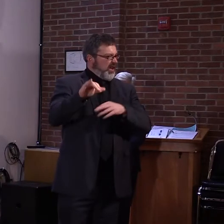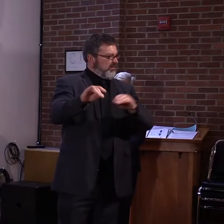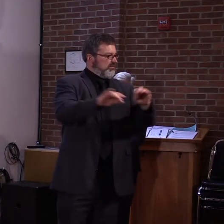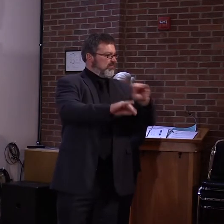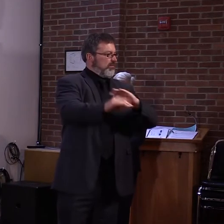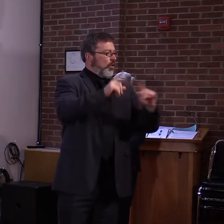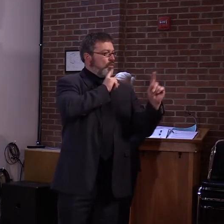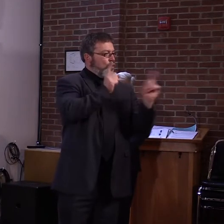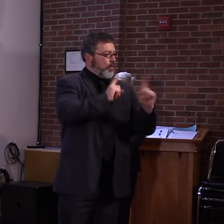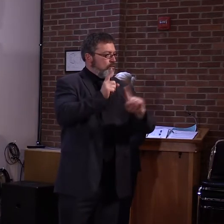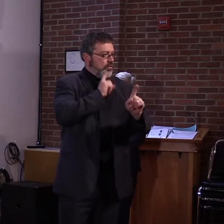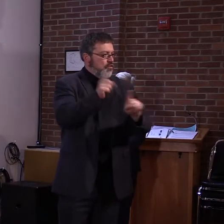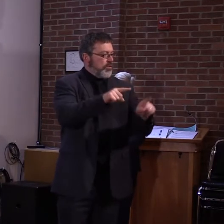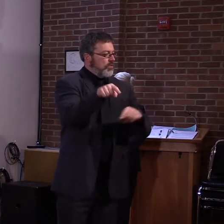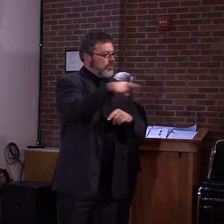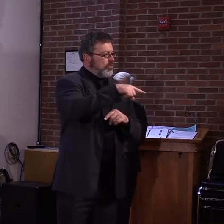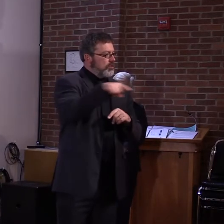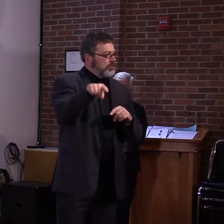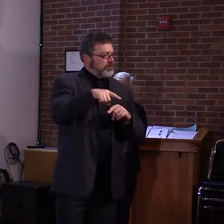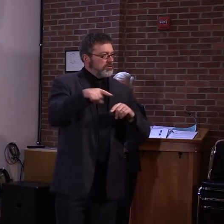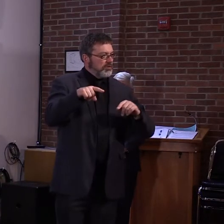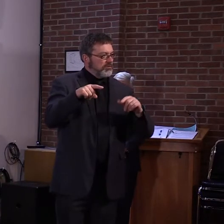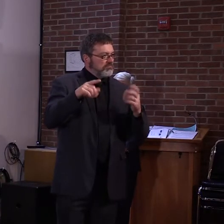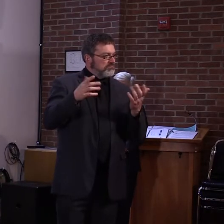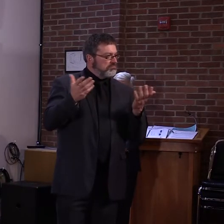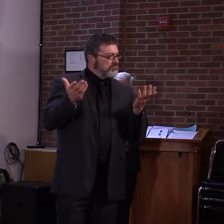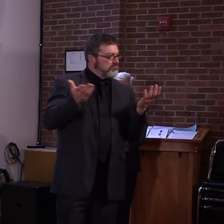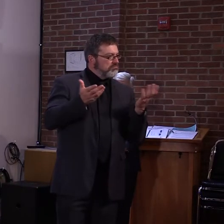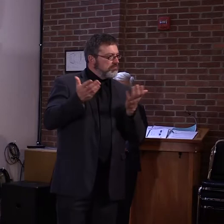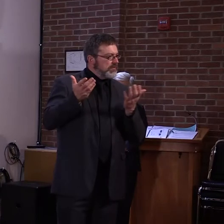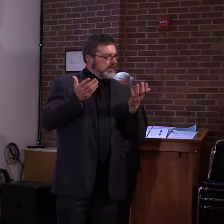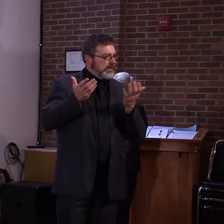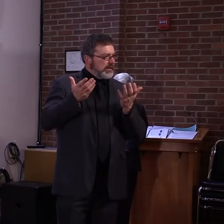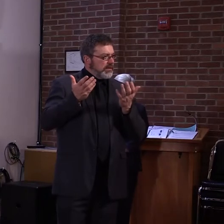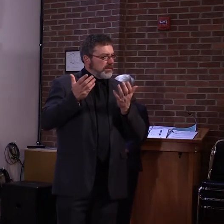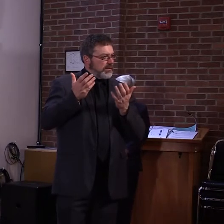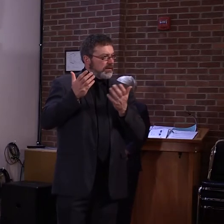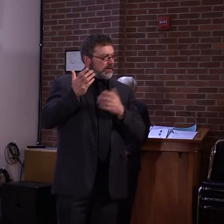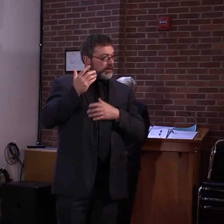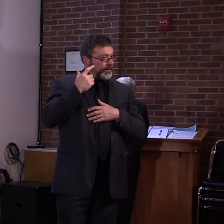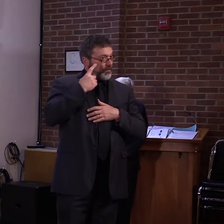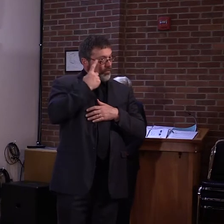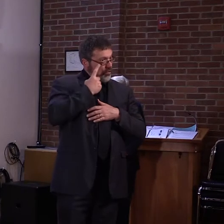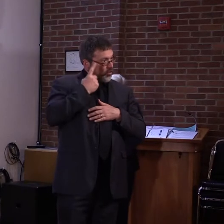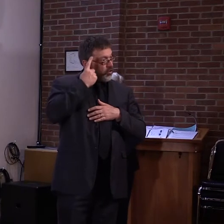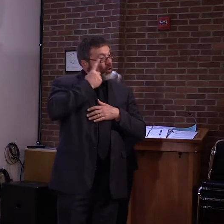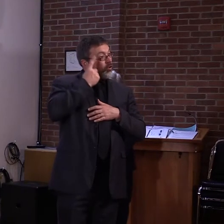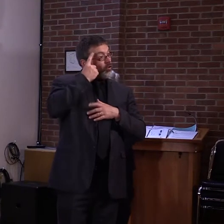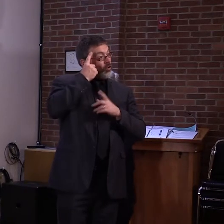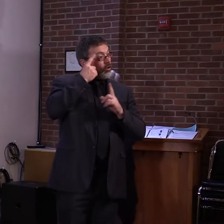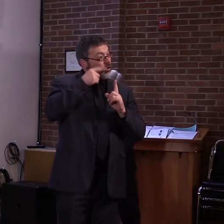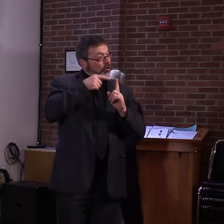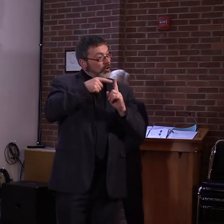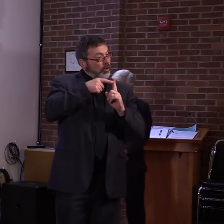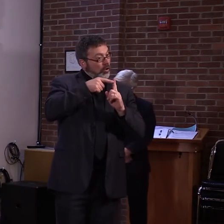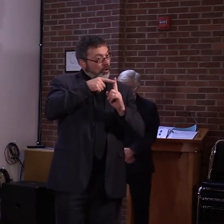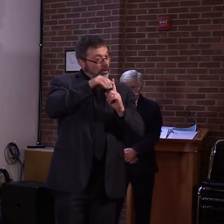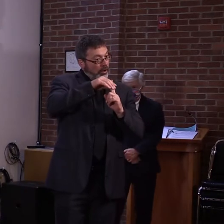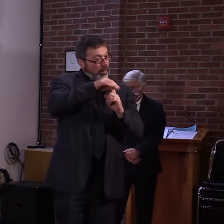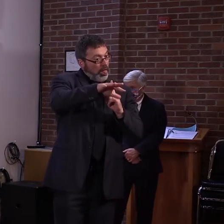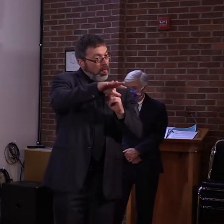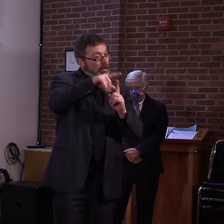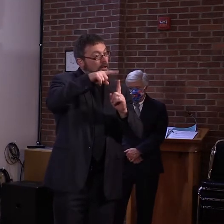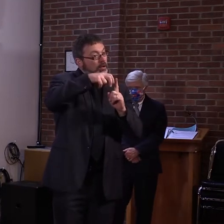you know, has there been any community transfer of the virus at any of the colleges that, you know, we've tried